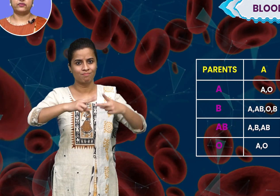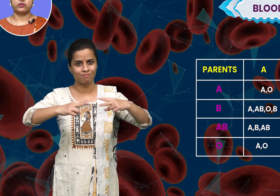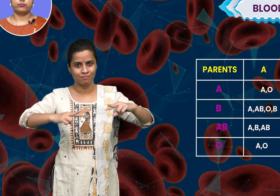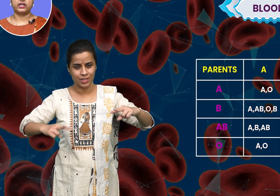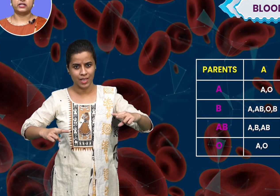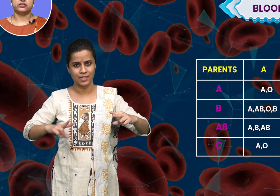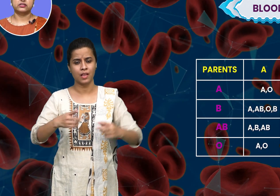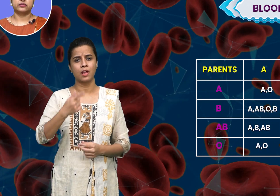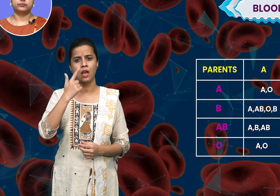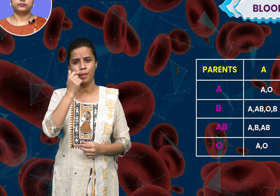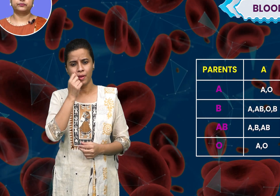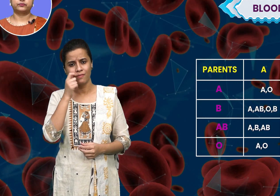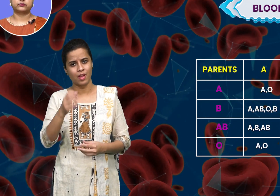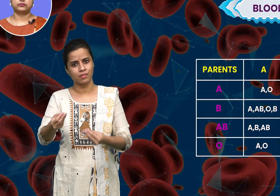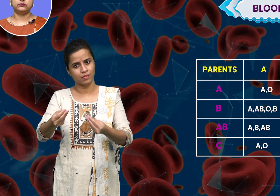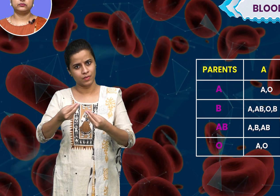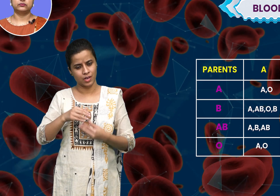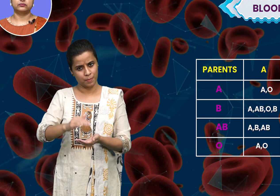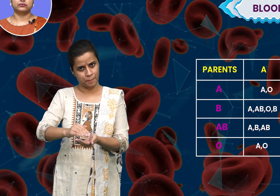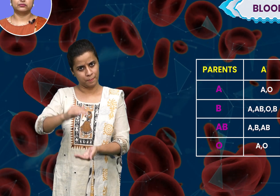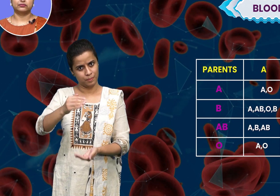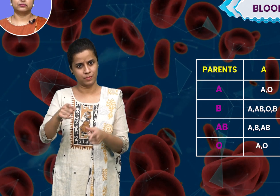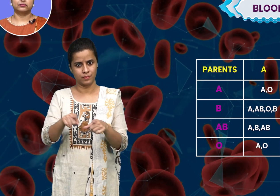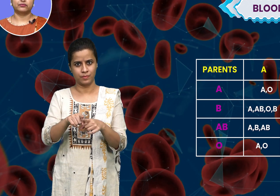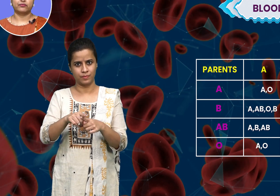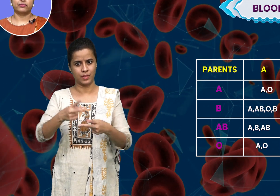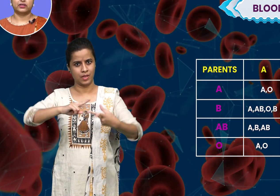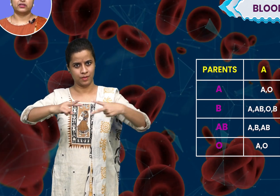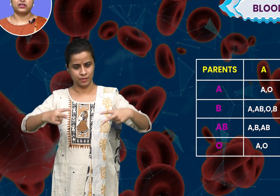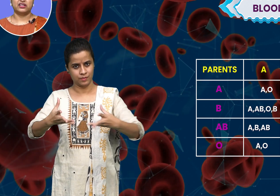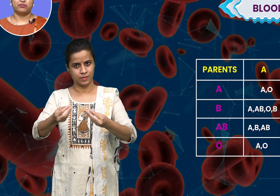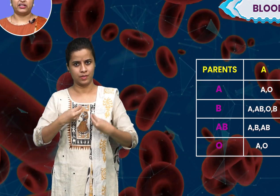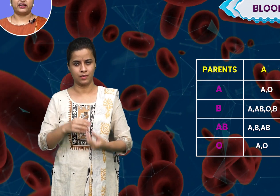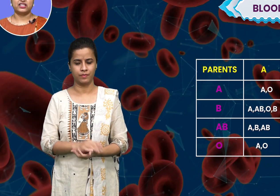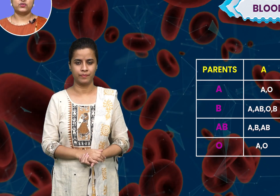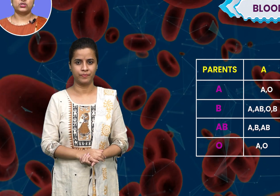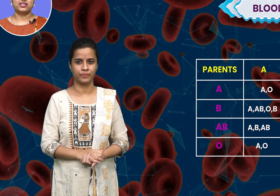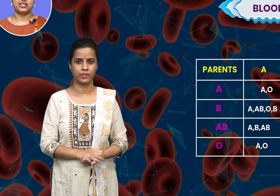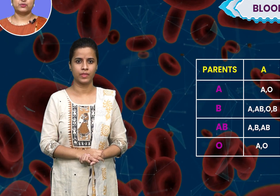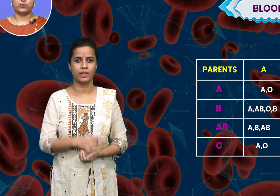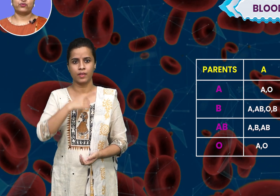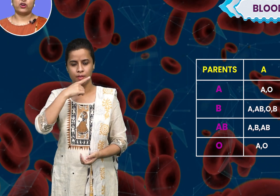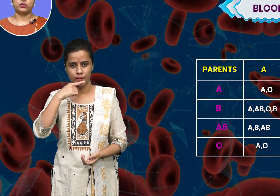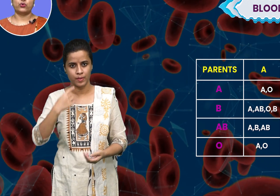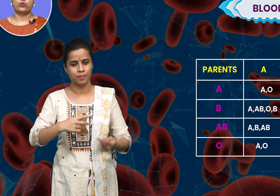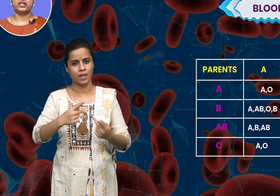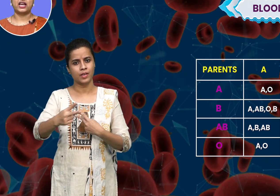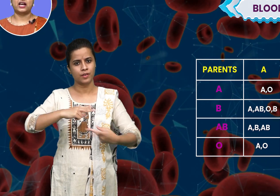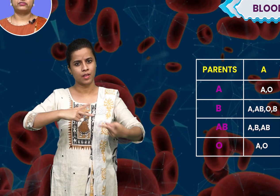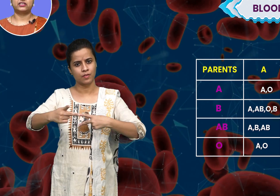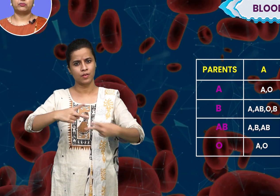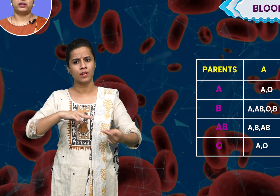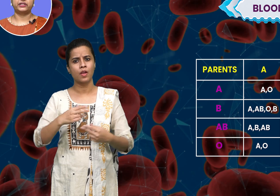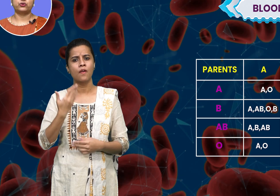inherited from parents. Blood transfusion is performed